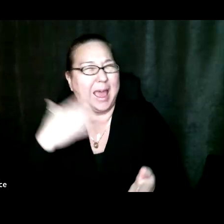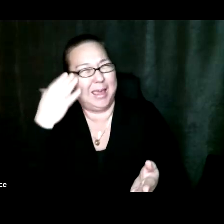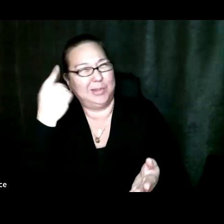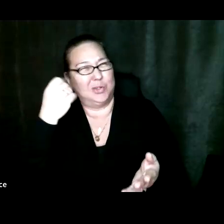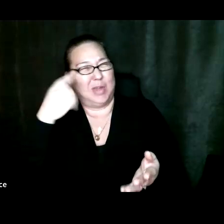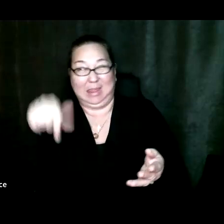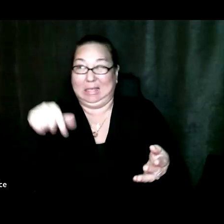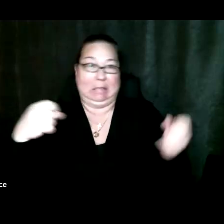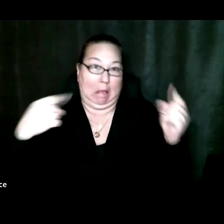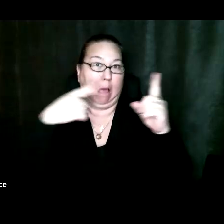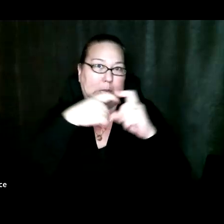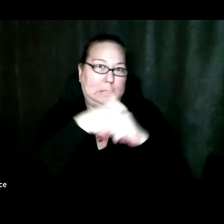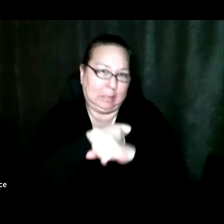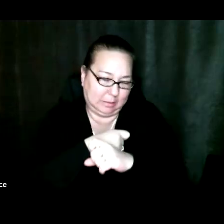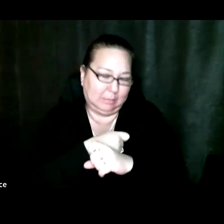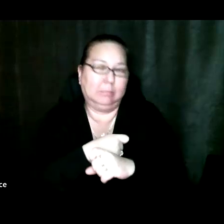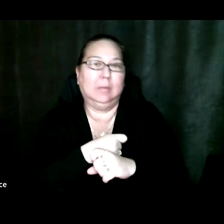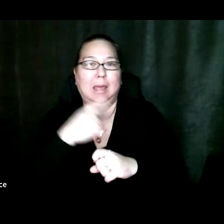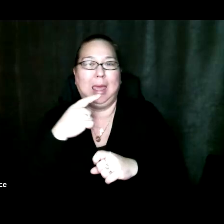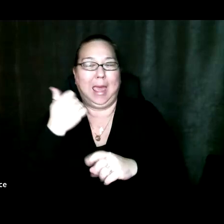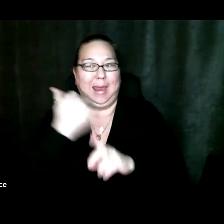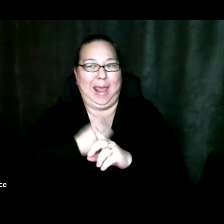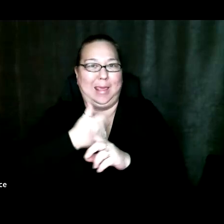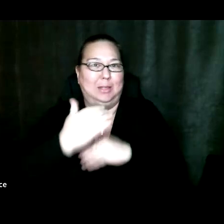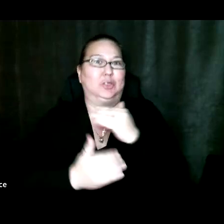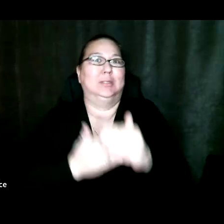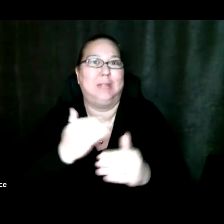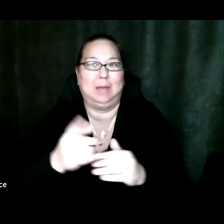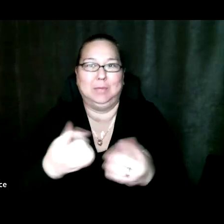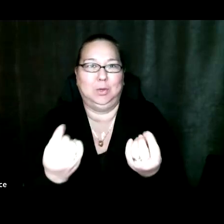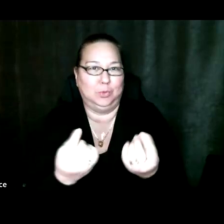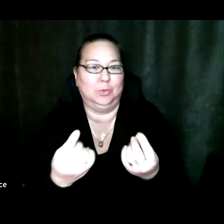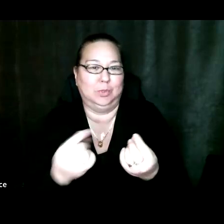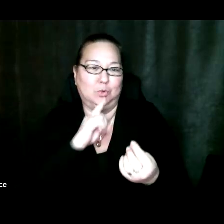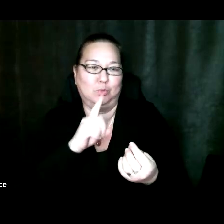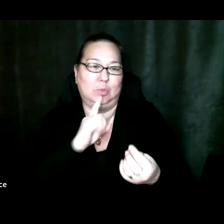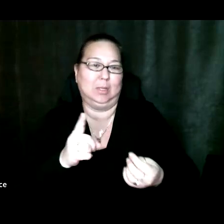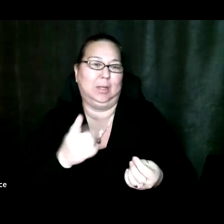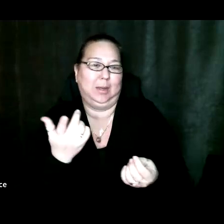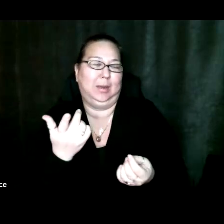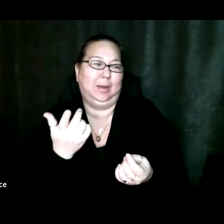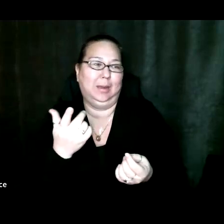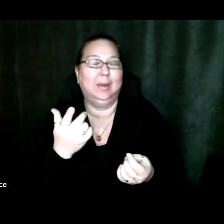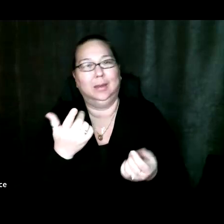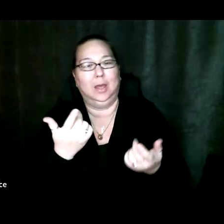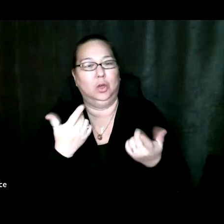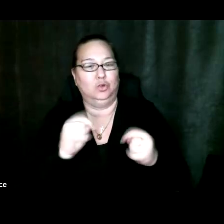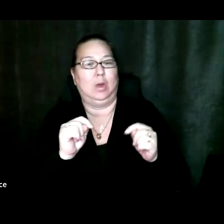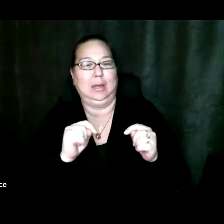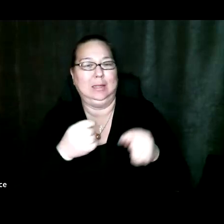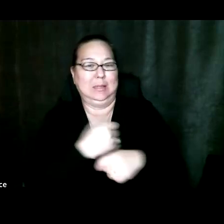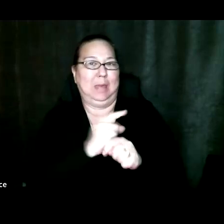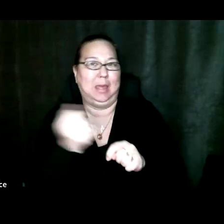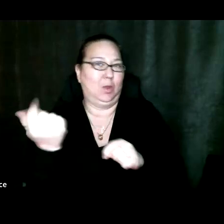of this is, and incrementally the steps, and you all are doing, a yeoman's job of trying to make this all work. But I think it would be helpful to